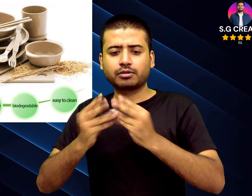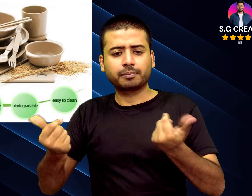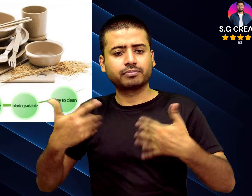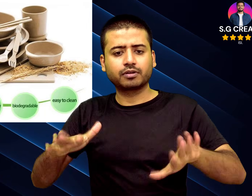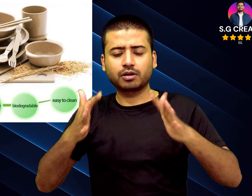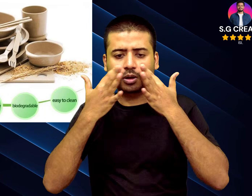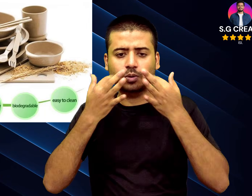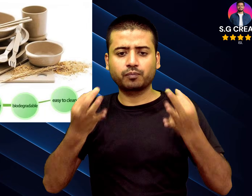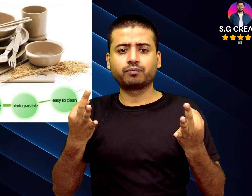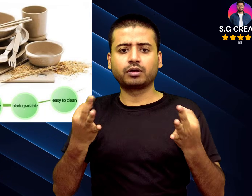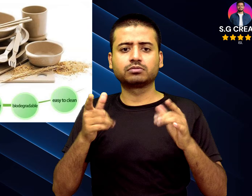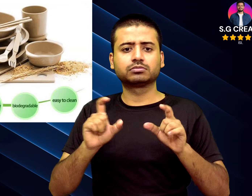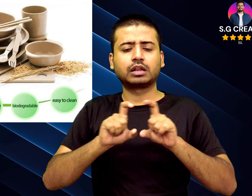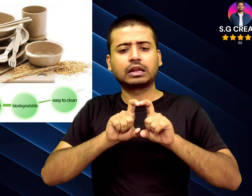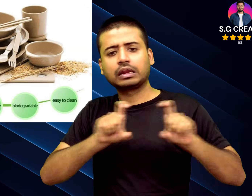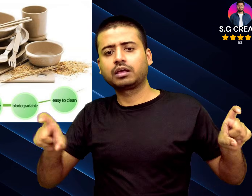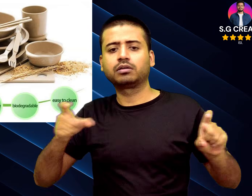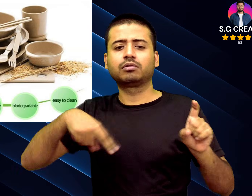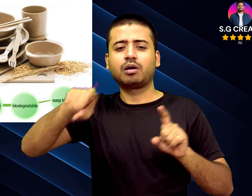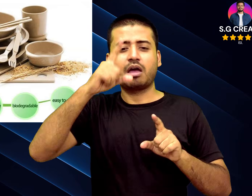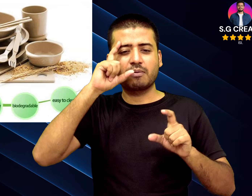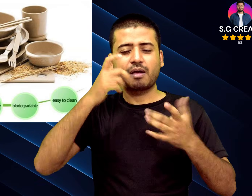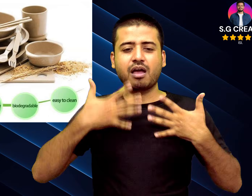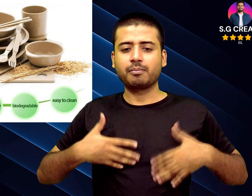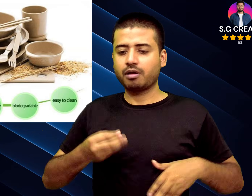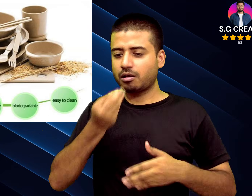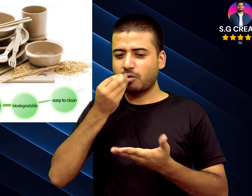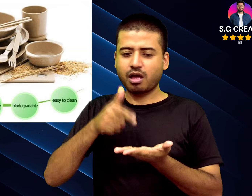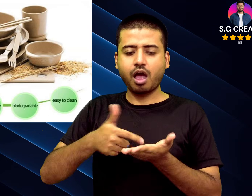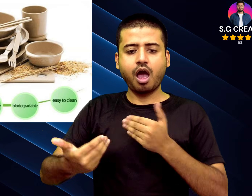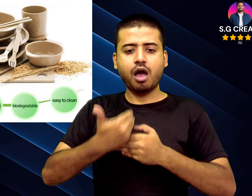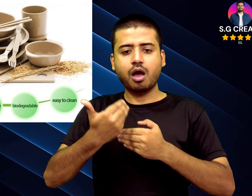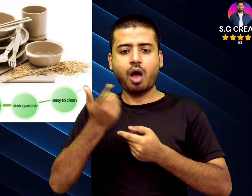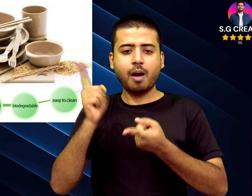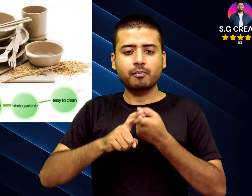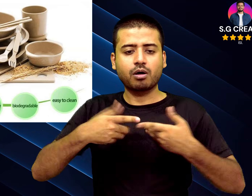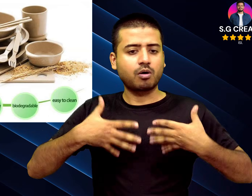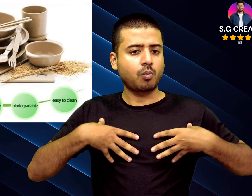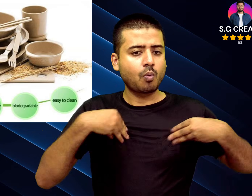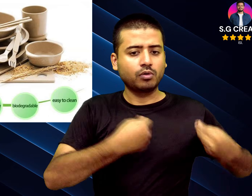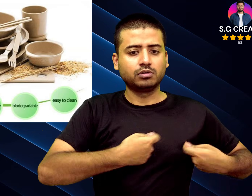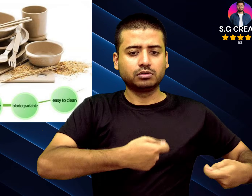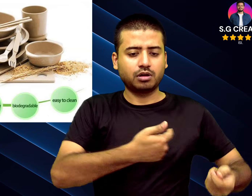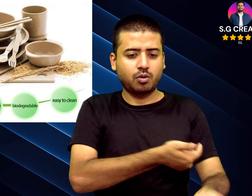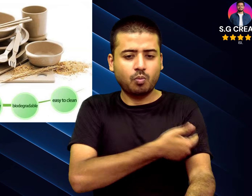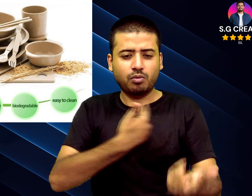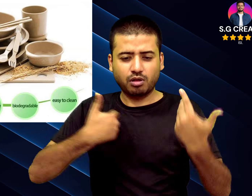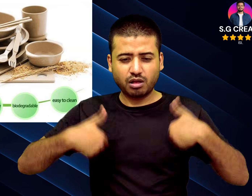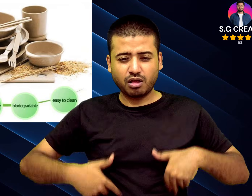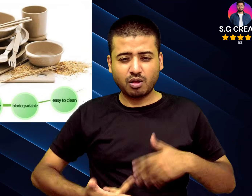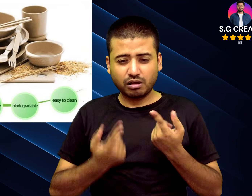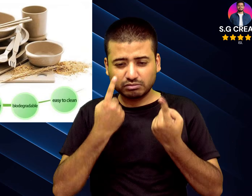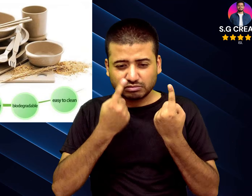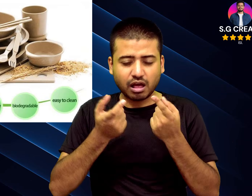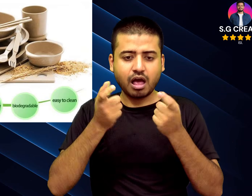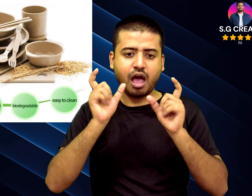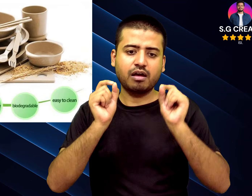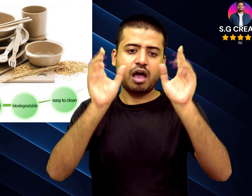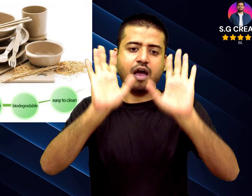be mixed with a binding agent. In true eco-friendly manufacturing frameworks, synthetic plastics or toxic glues are